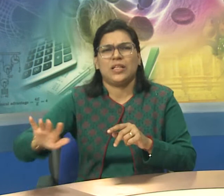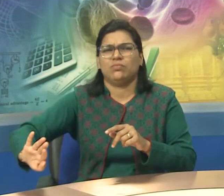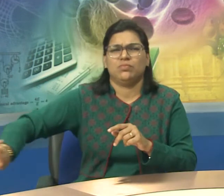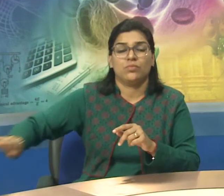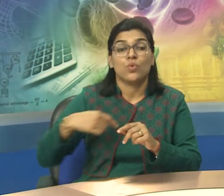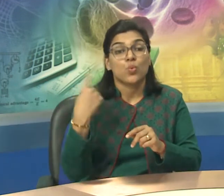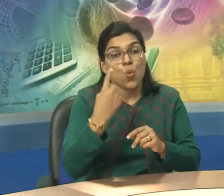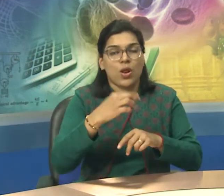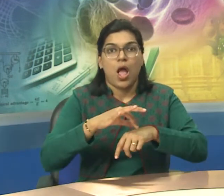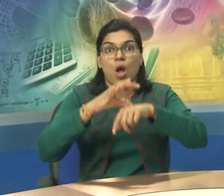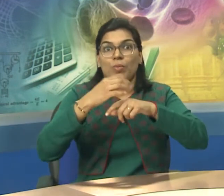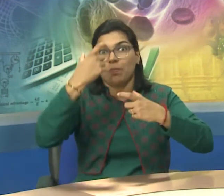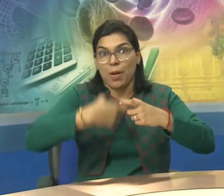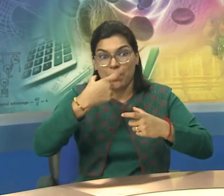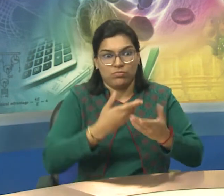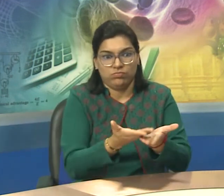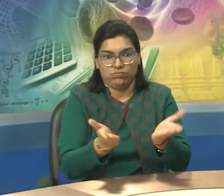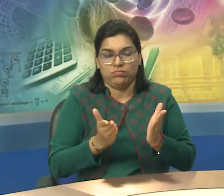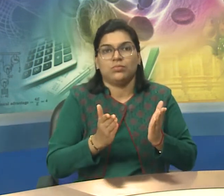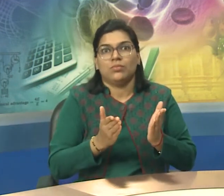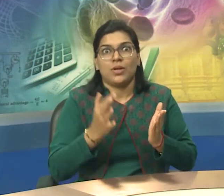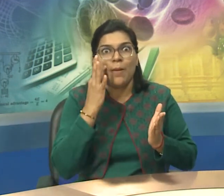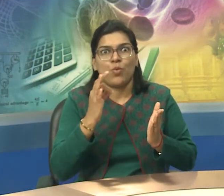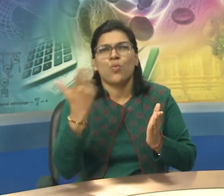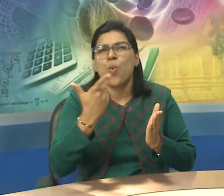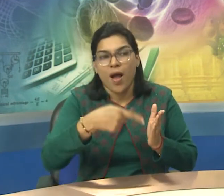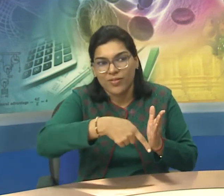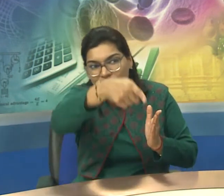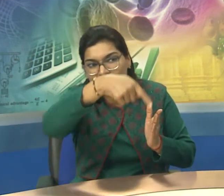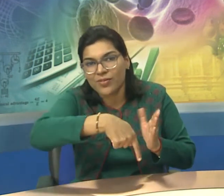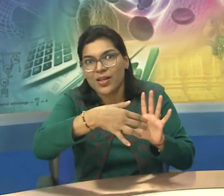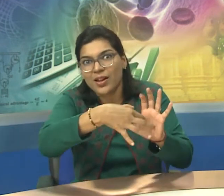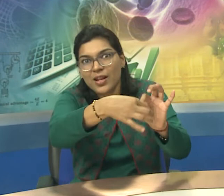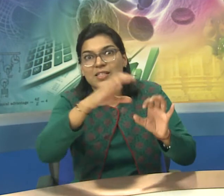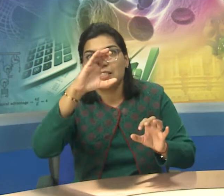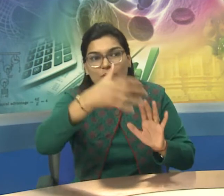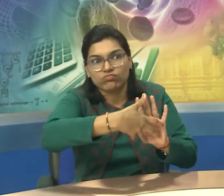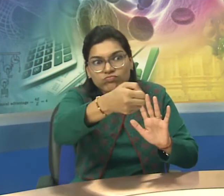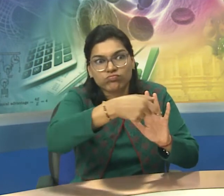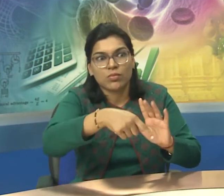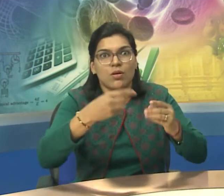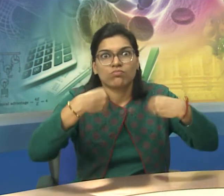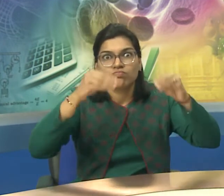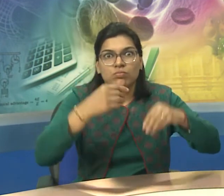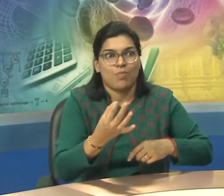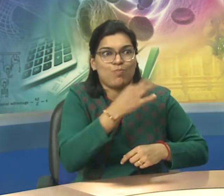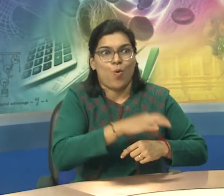People whose energies are currently focused on internal activities can